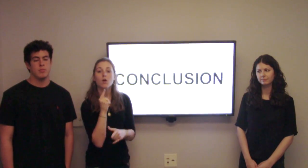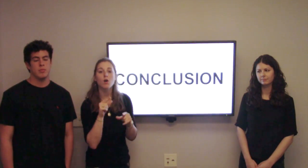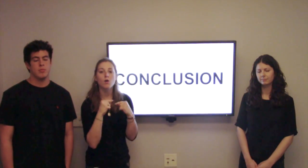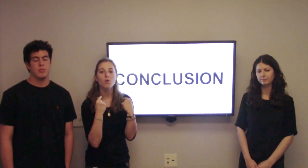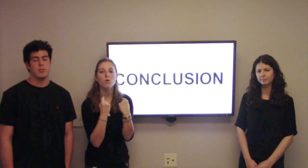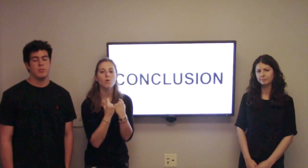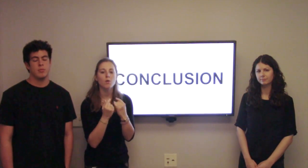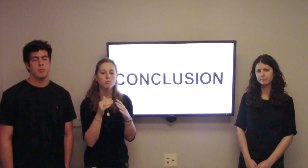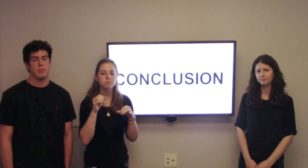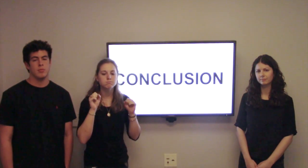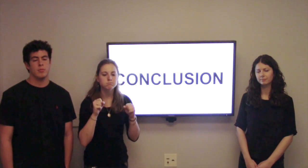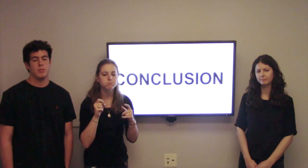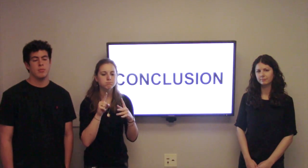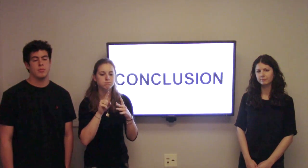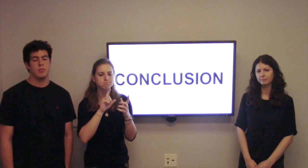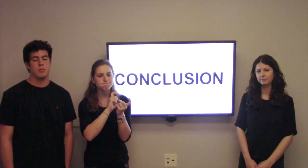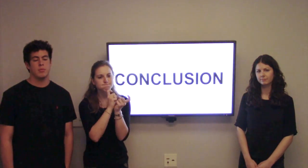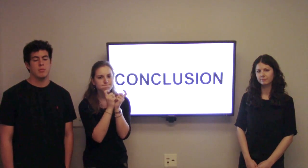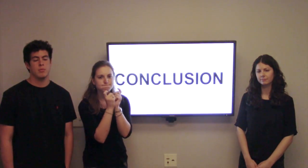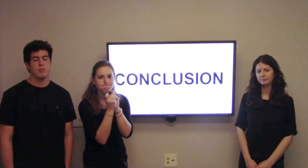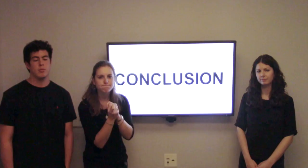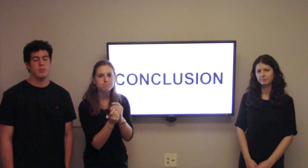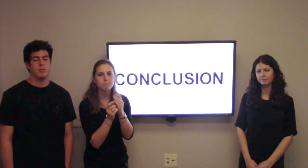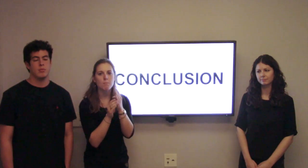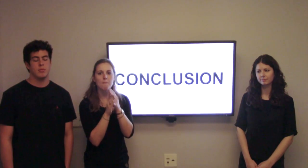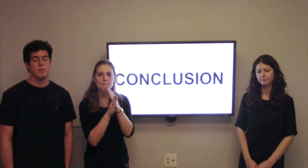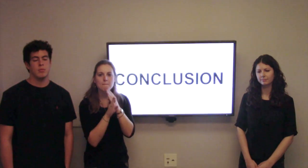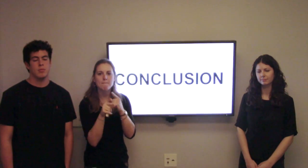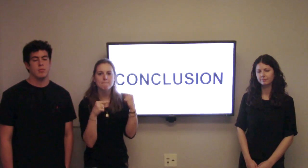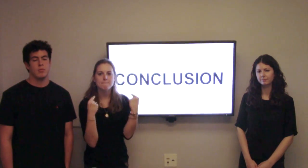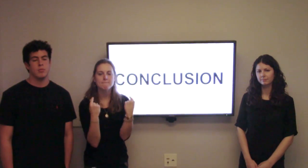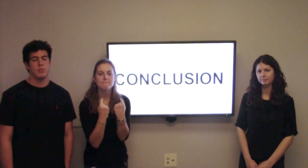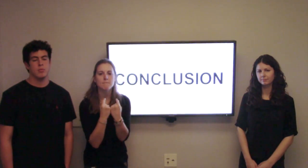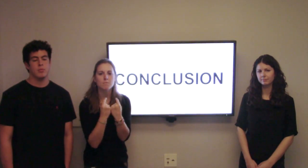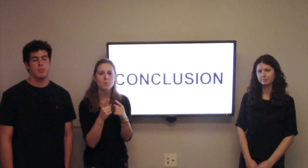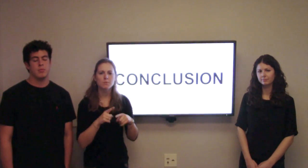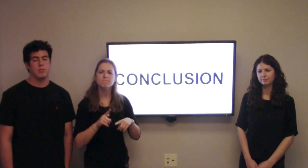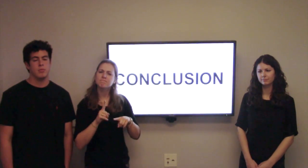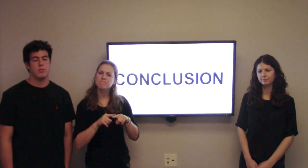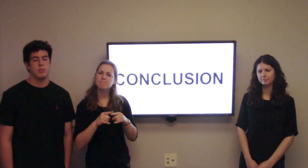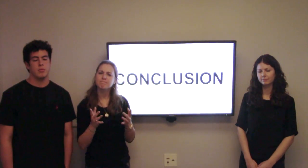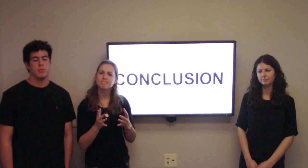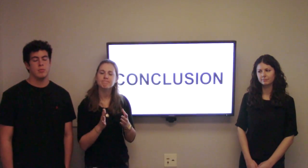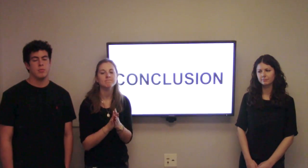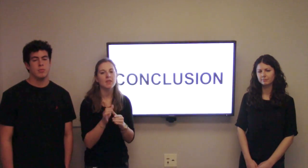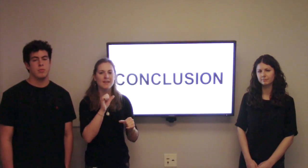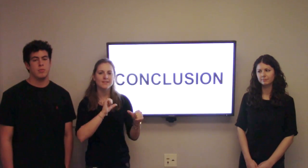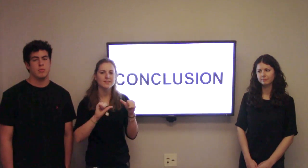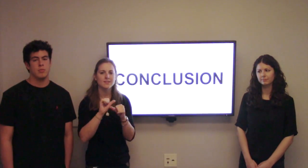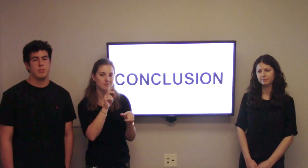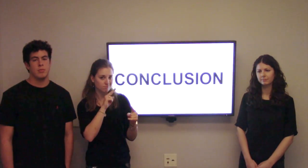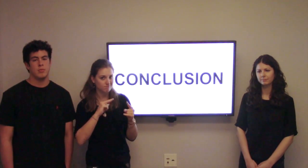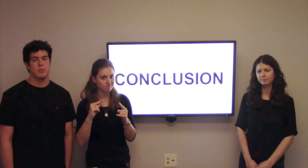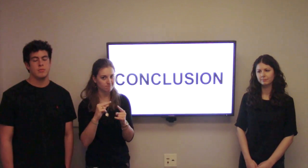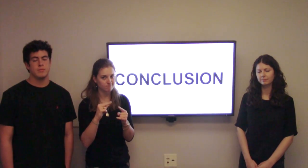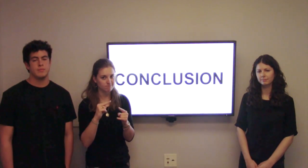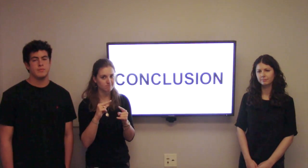by society. All groups have the possibility of becoming minority groups based on society's perspective.